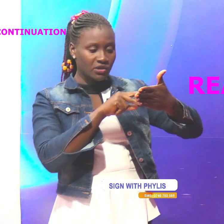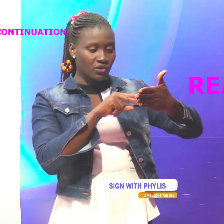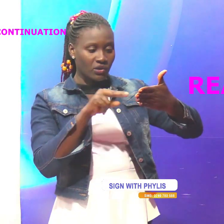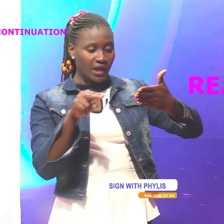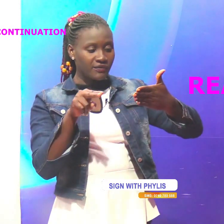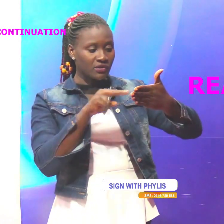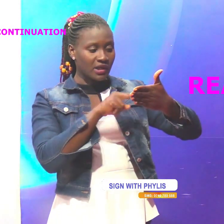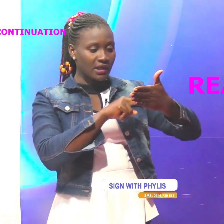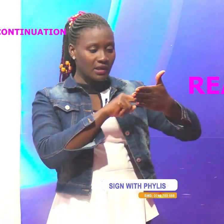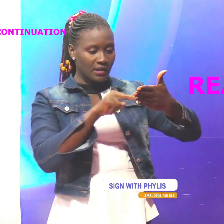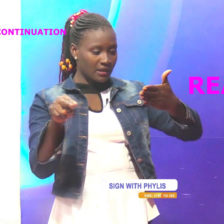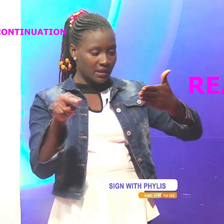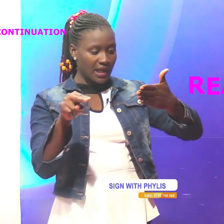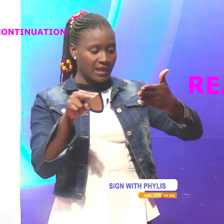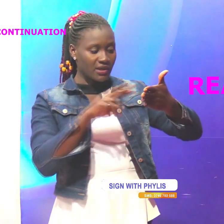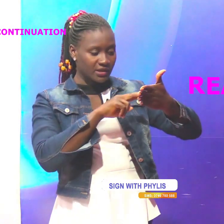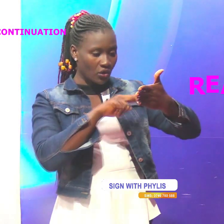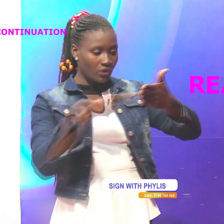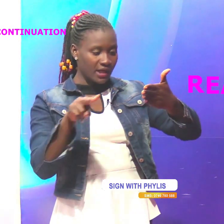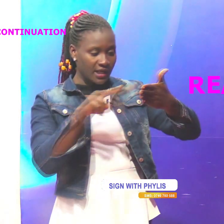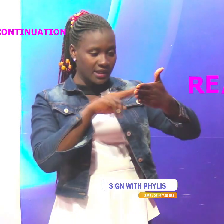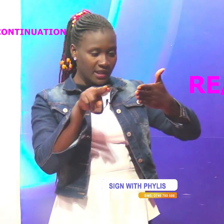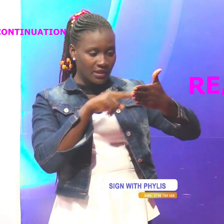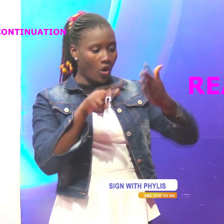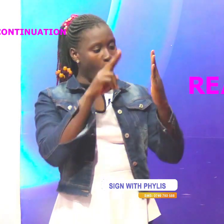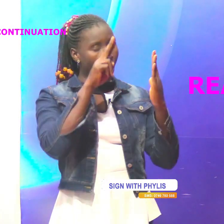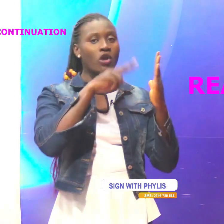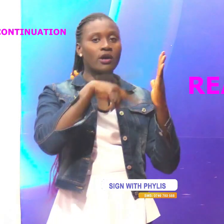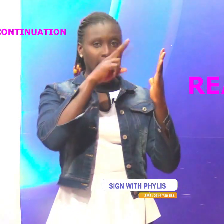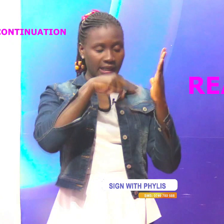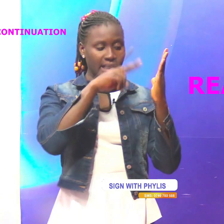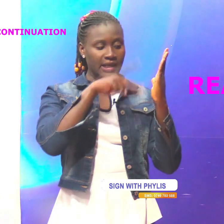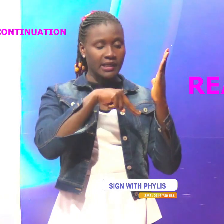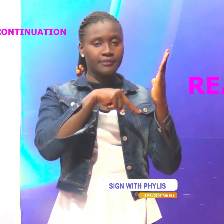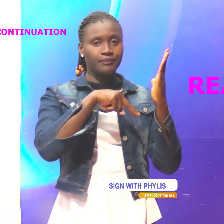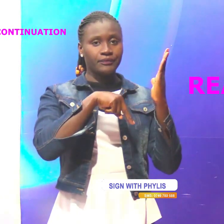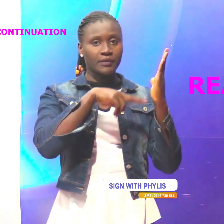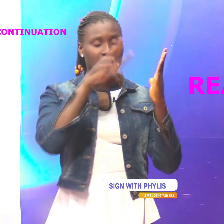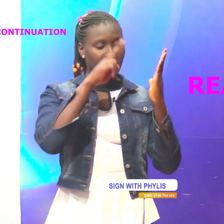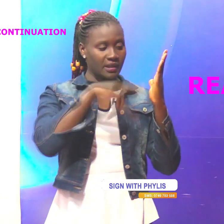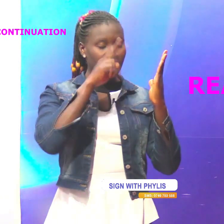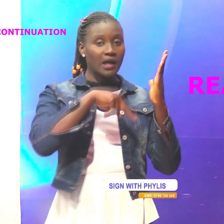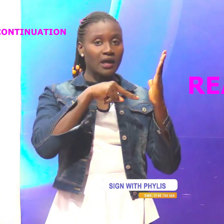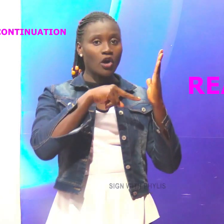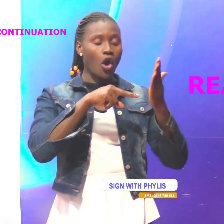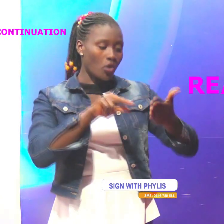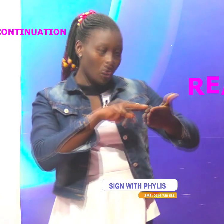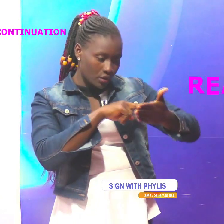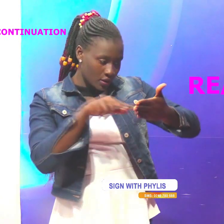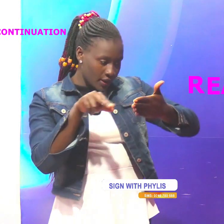left to like this. So read or read. Read or